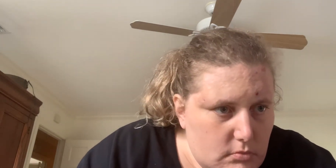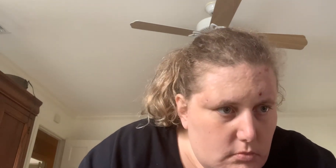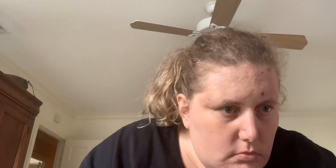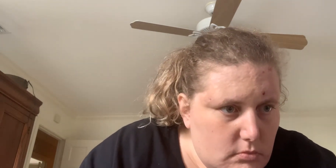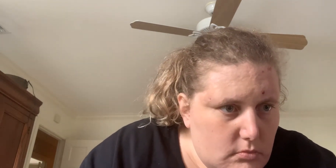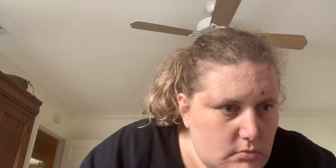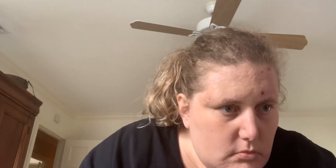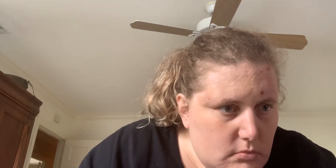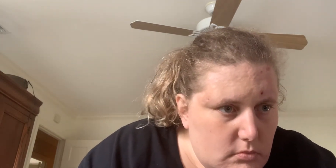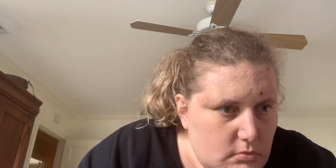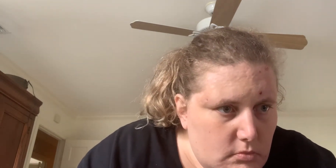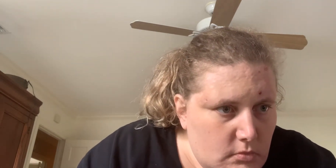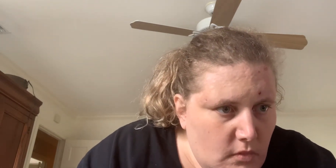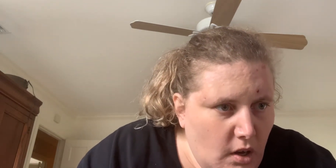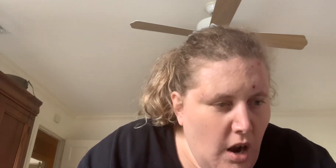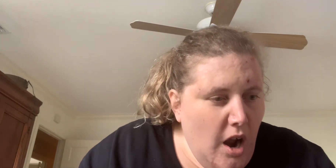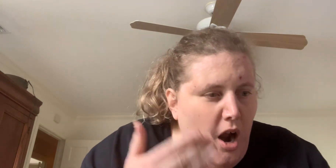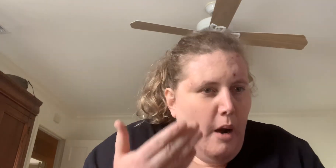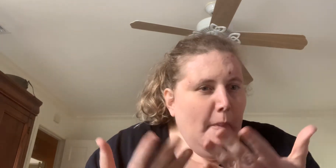Suppose you wanted to know